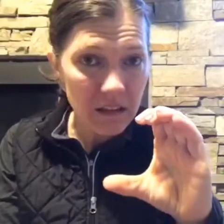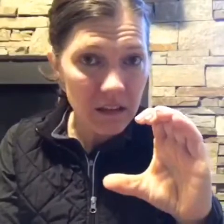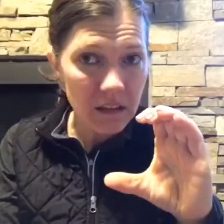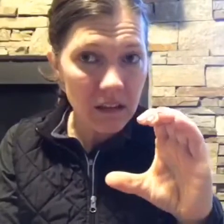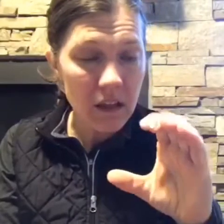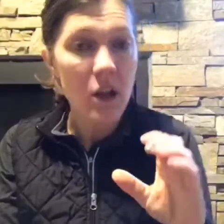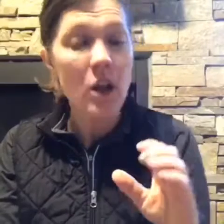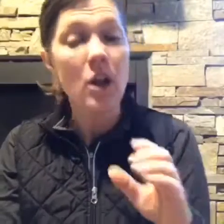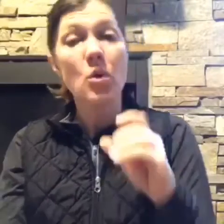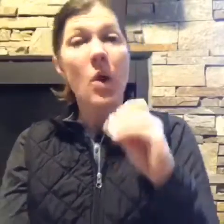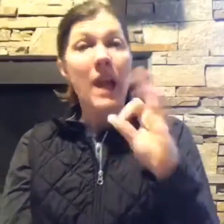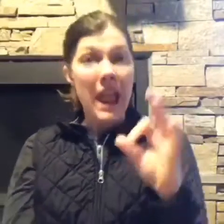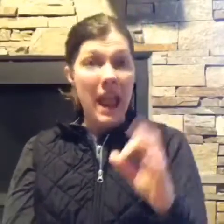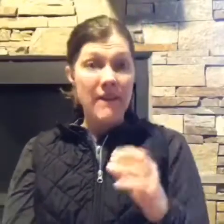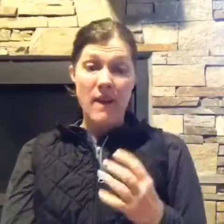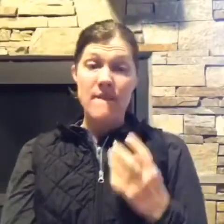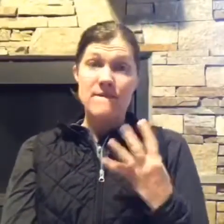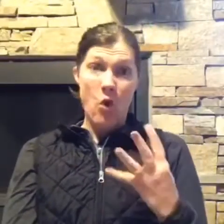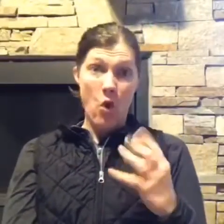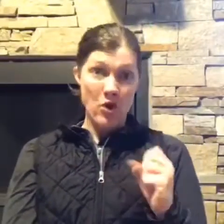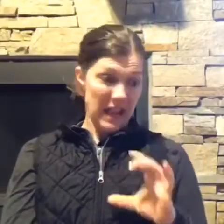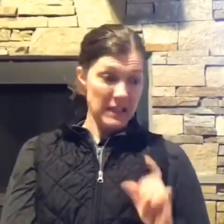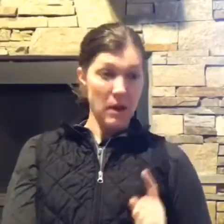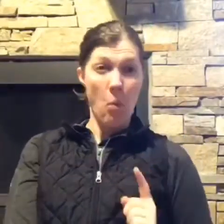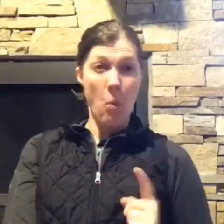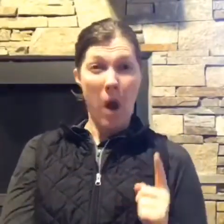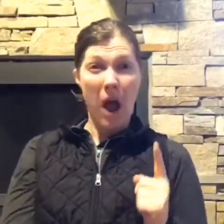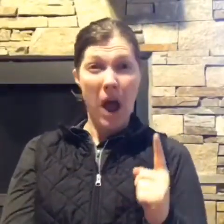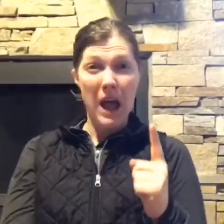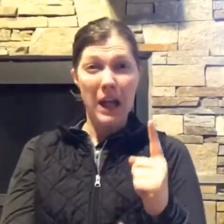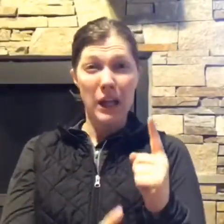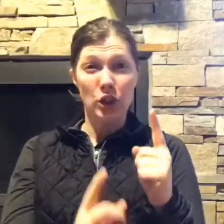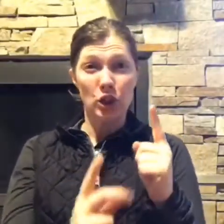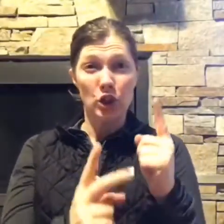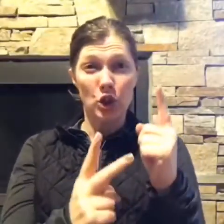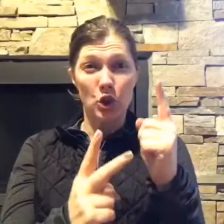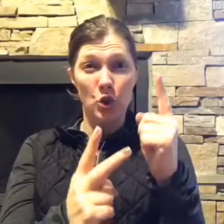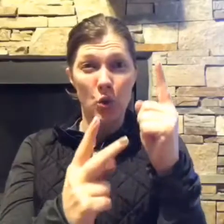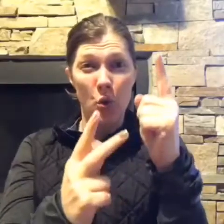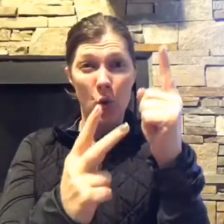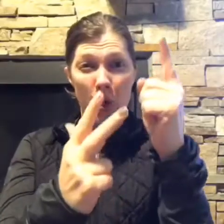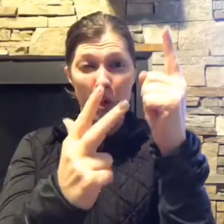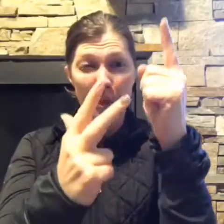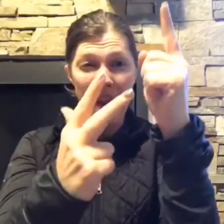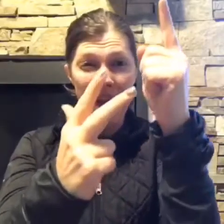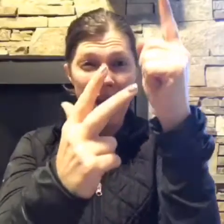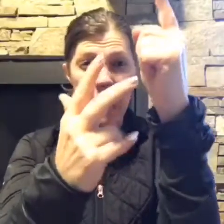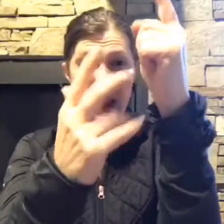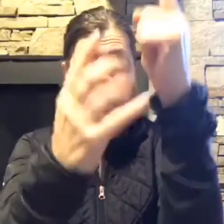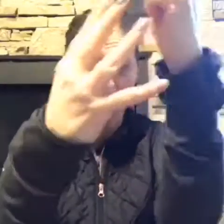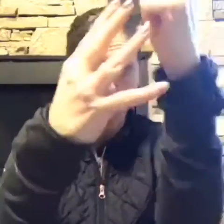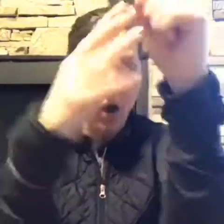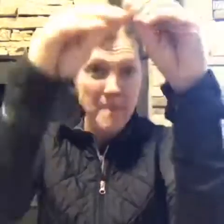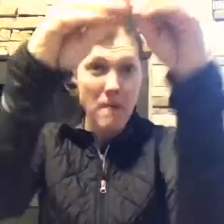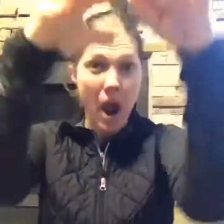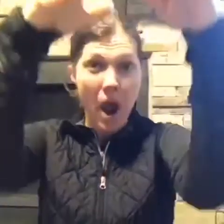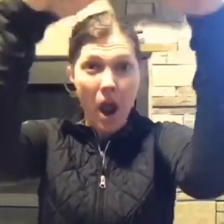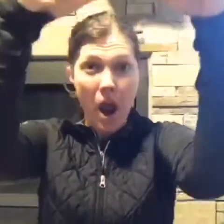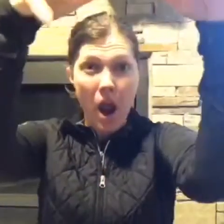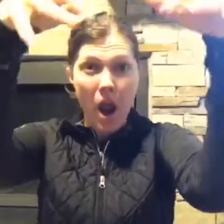was the height? We want to find the y value or the h value. Let's just plug in 4. Let's plug in 4. After 4 seconds, how high was it?